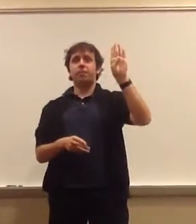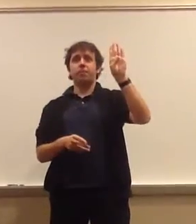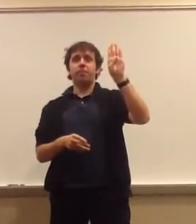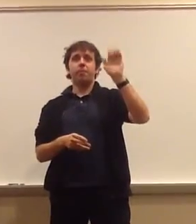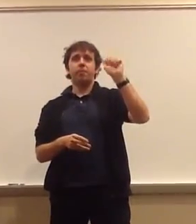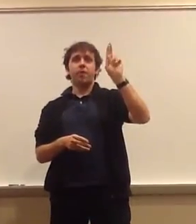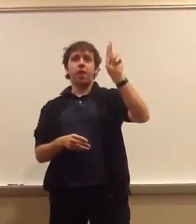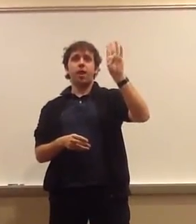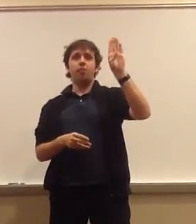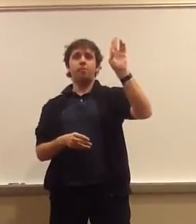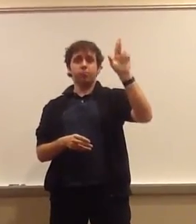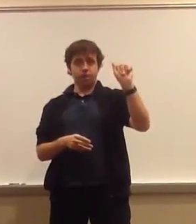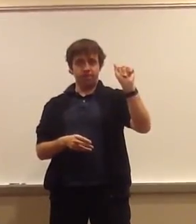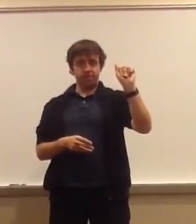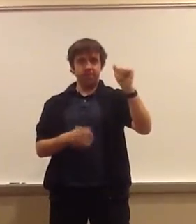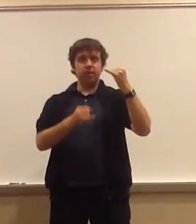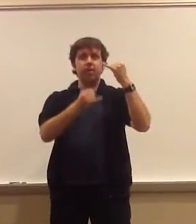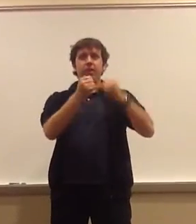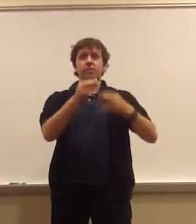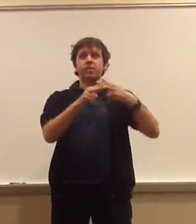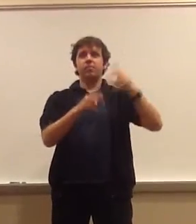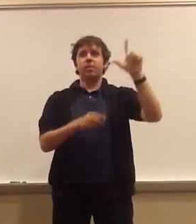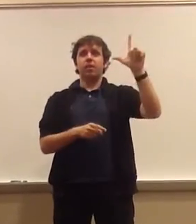Hi, my name is Barbara LeDuc.